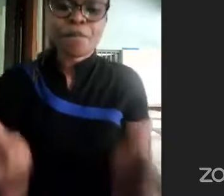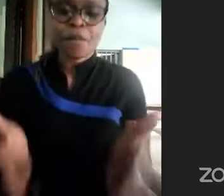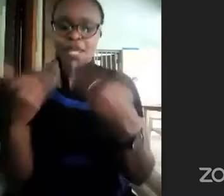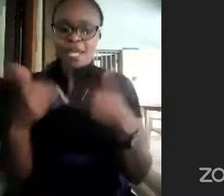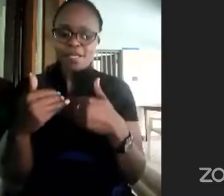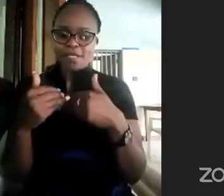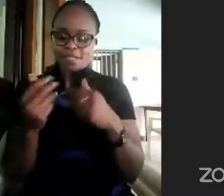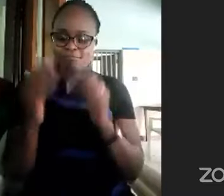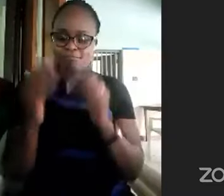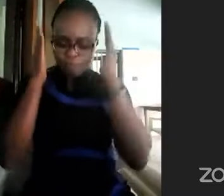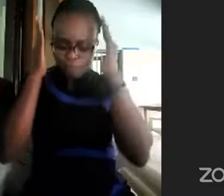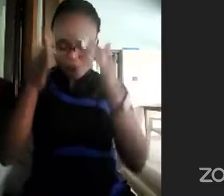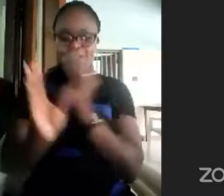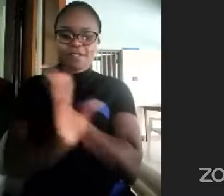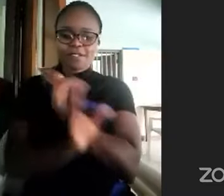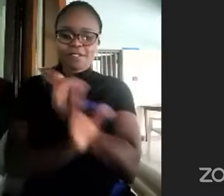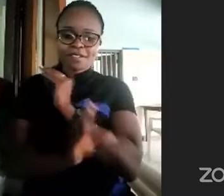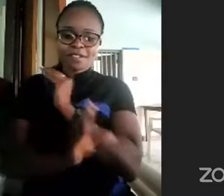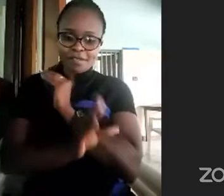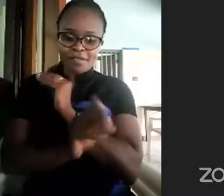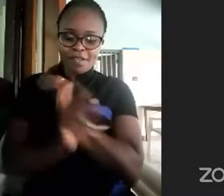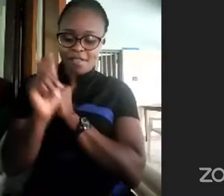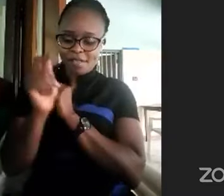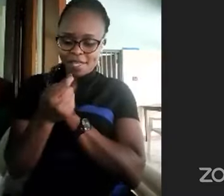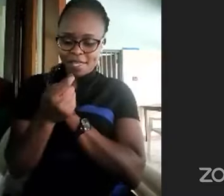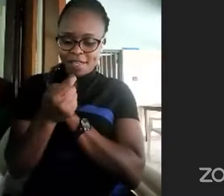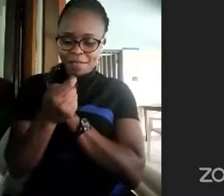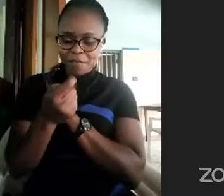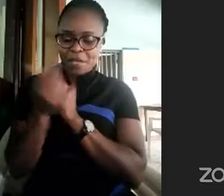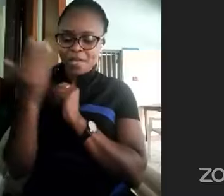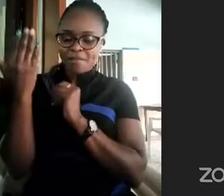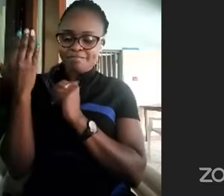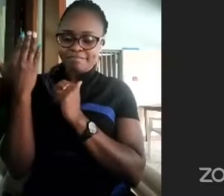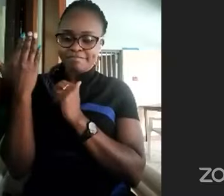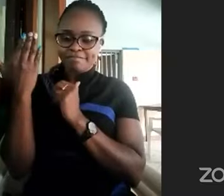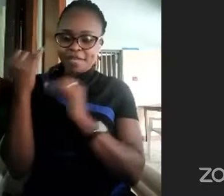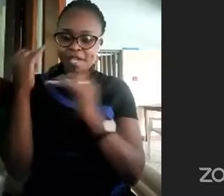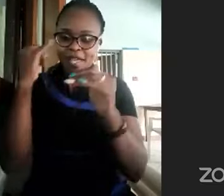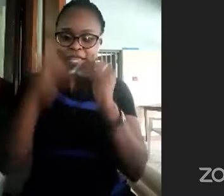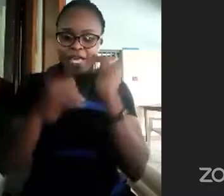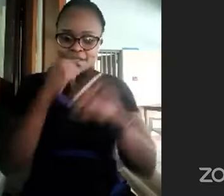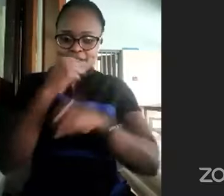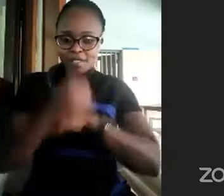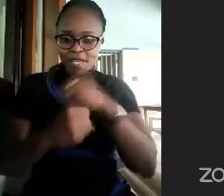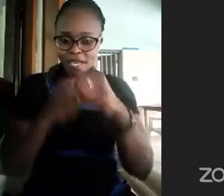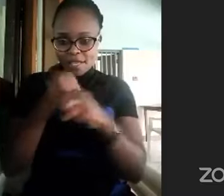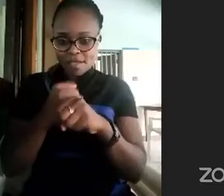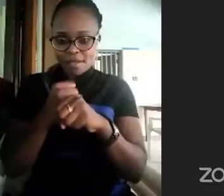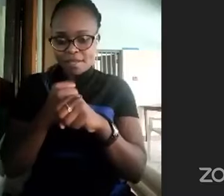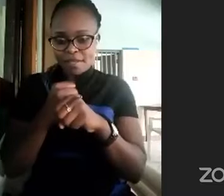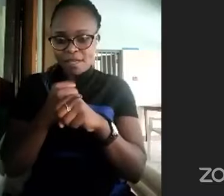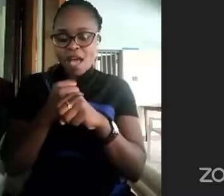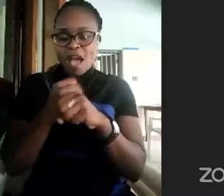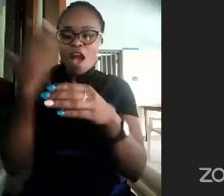I think that was last year when the former president said that we are losing approximately, was it 2 million shillings a